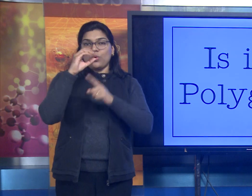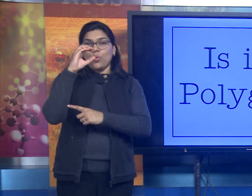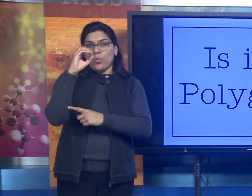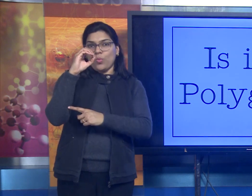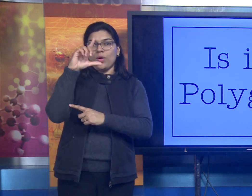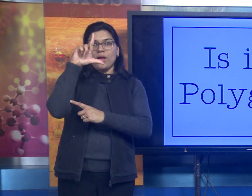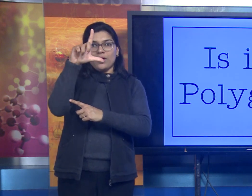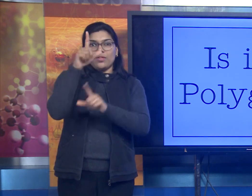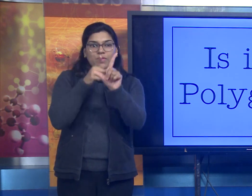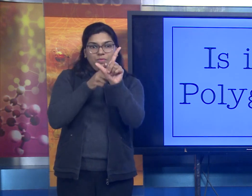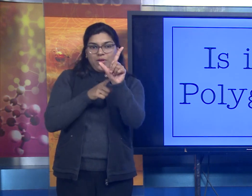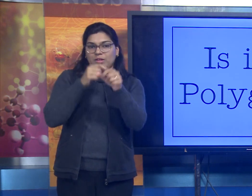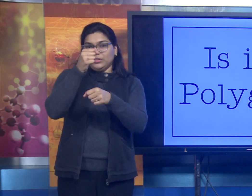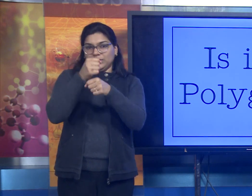Now you can see